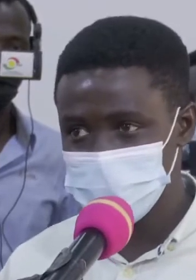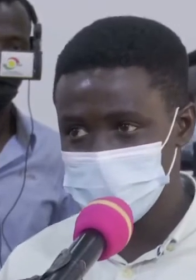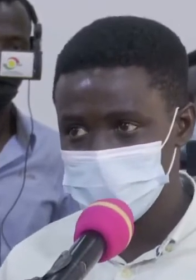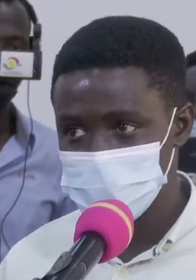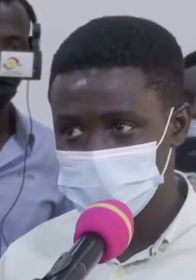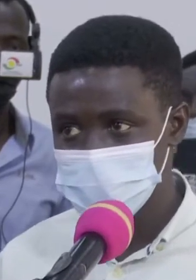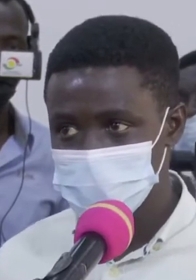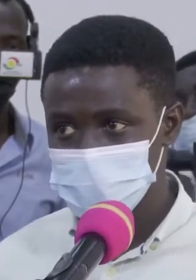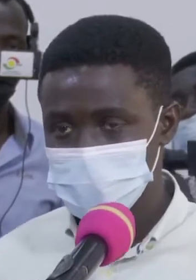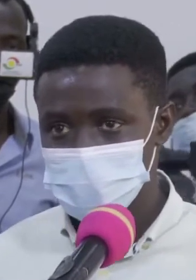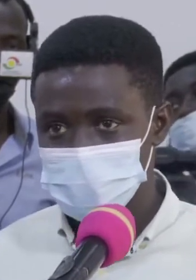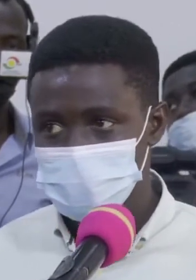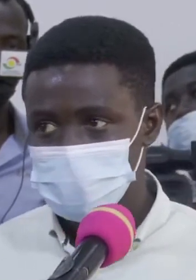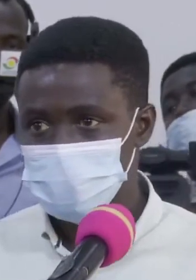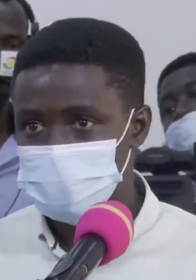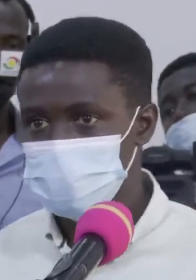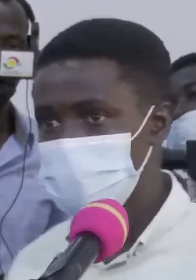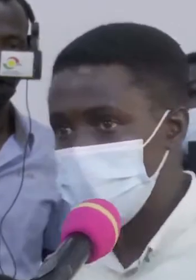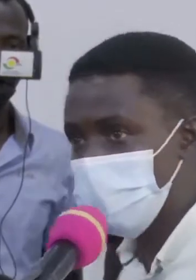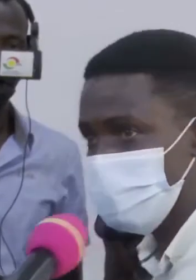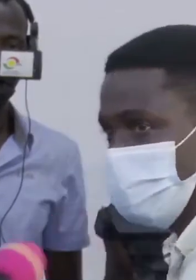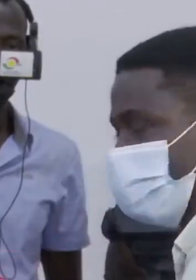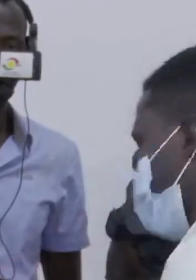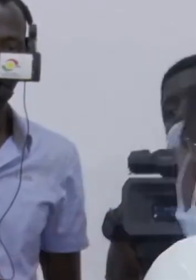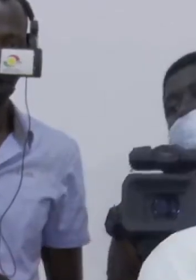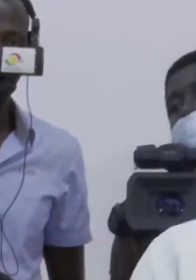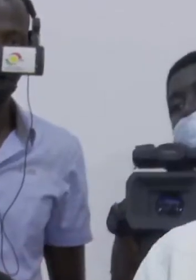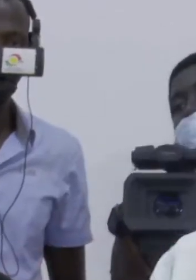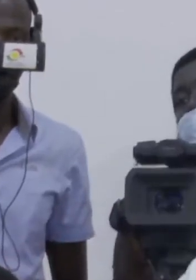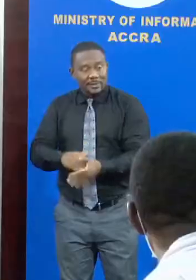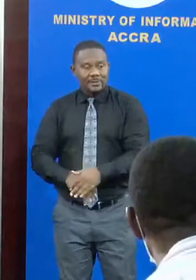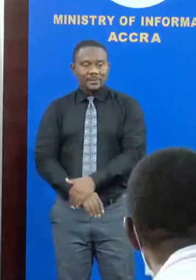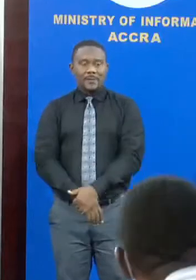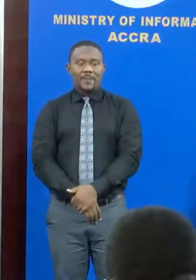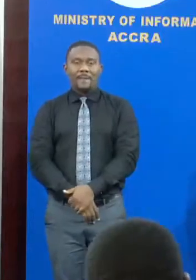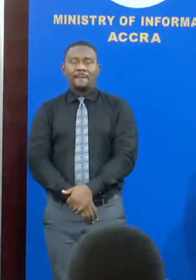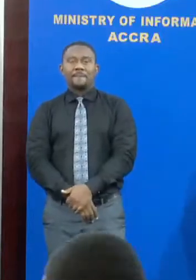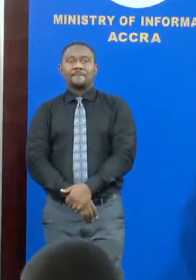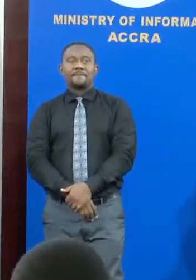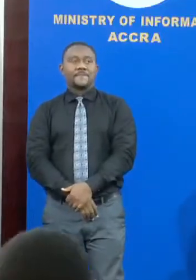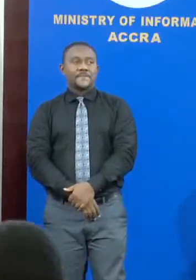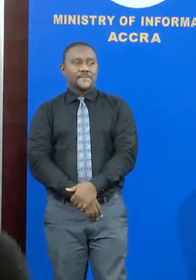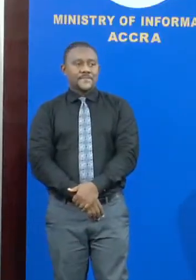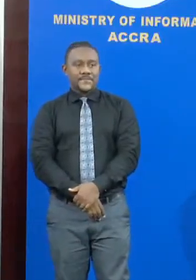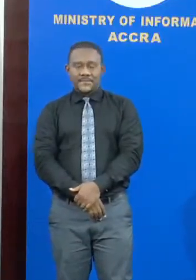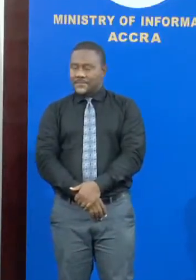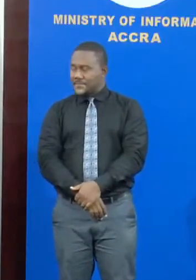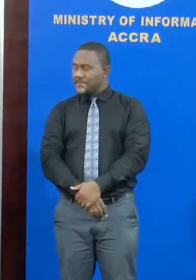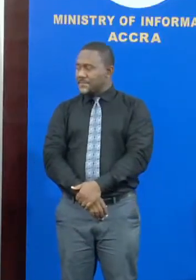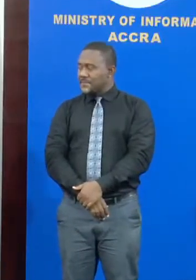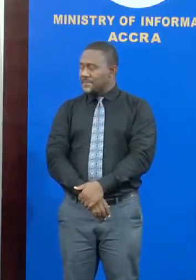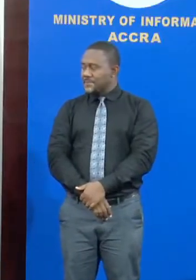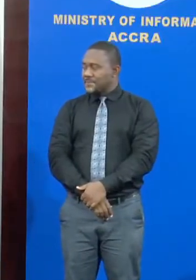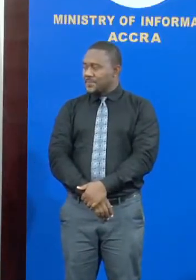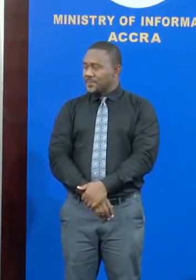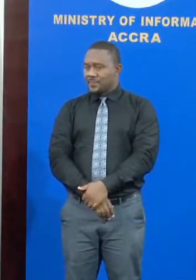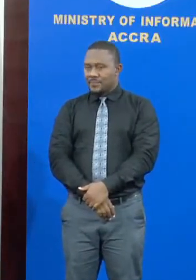again? Okay. Thank you. Thank you. So please, Doc, you may